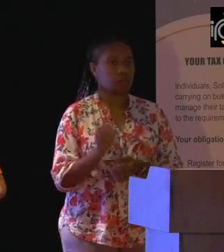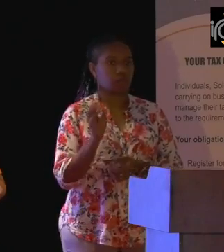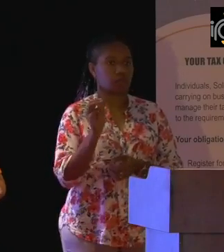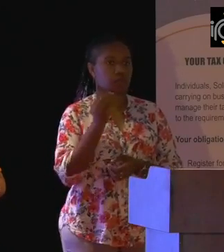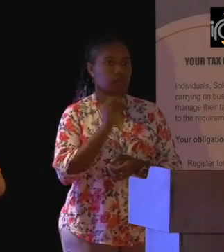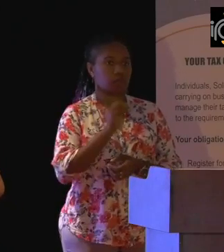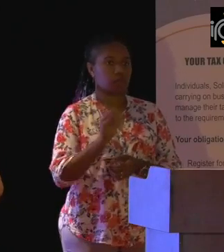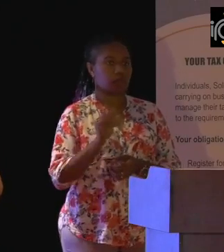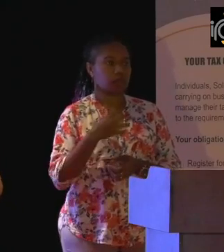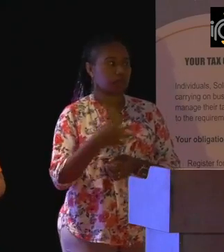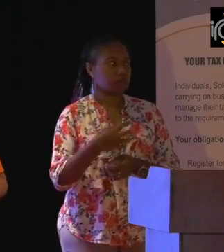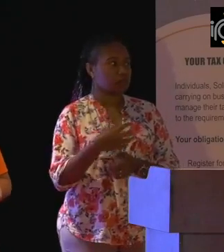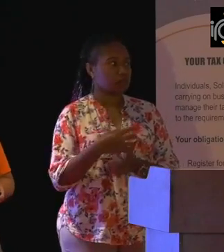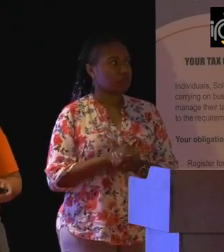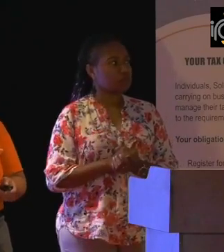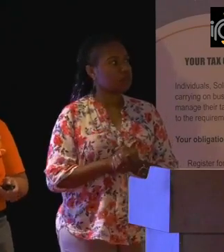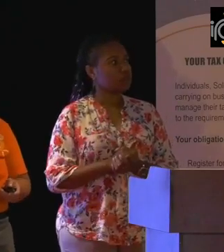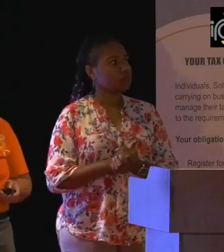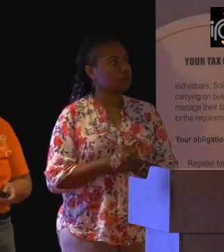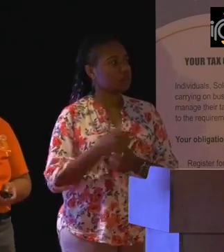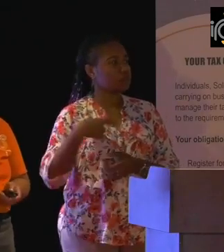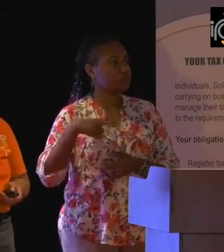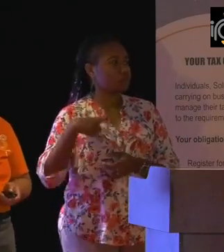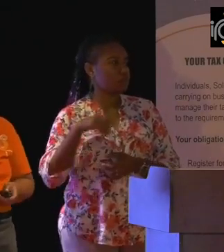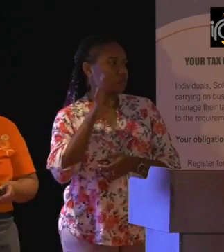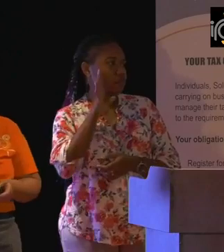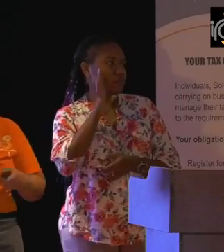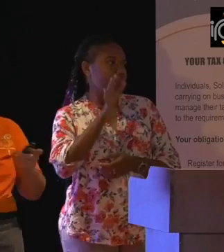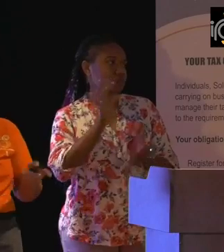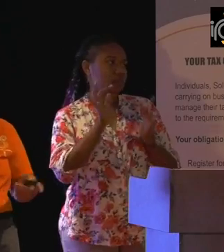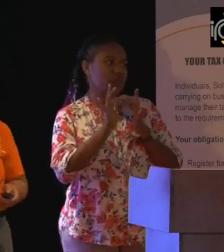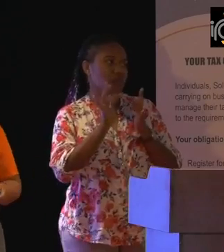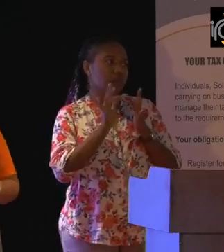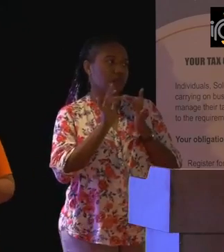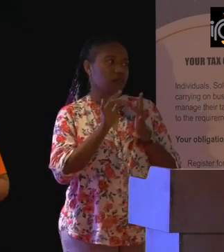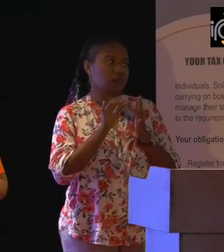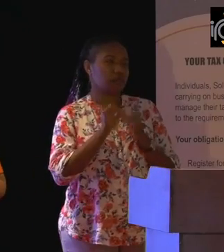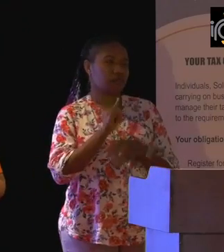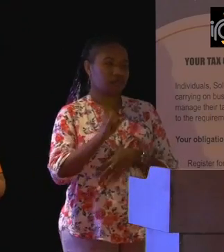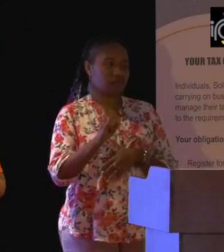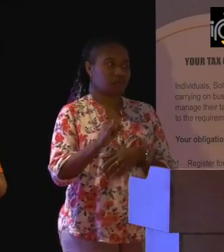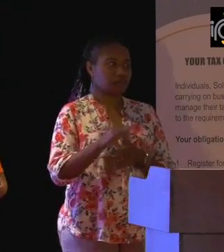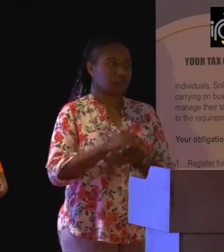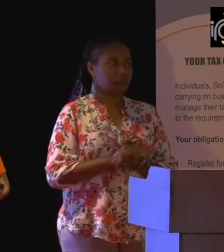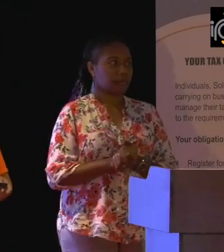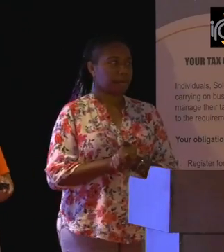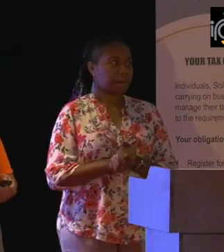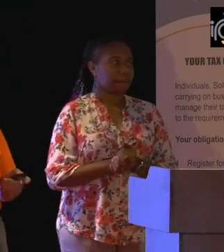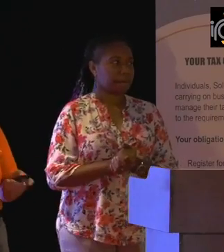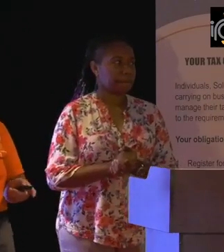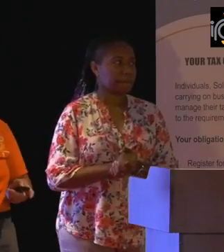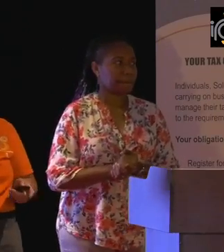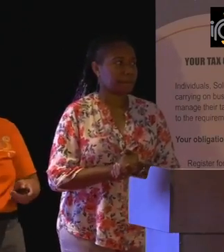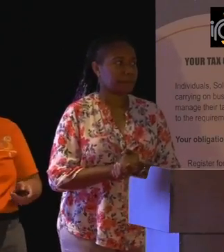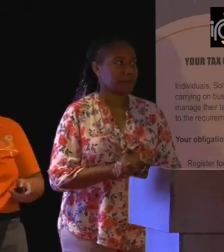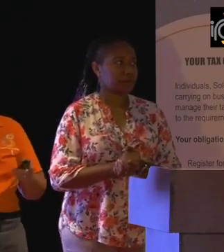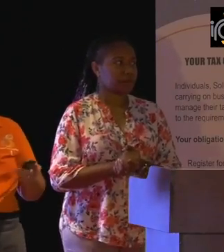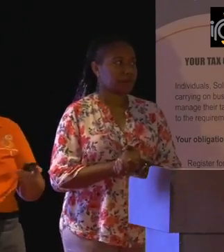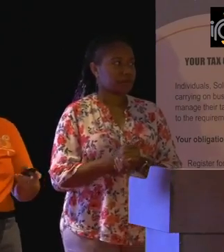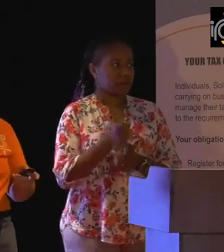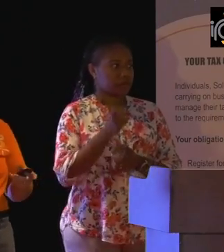bounce checks. That's the reason why I will encourage every one of you taxpayers, if you are doing your tax payments,